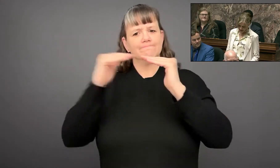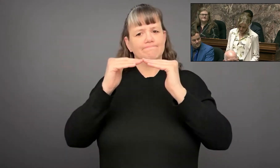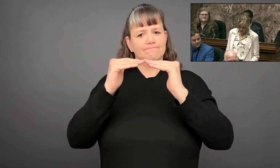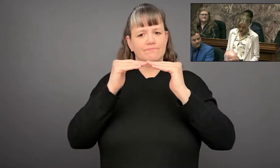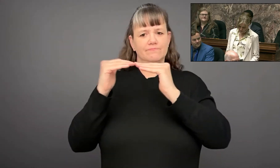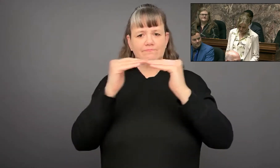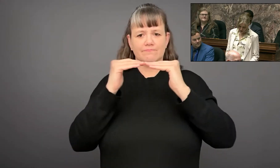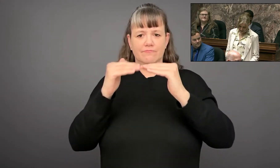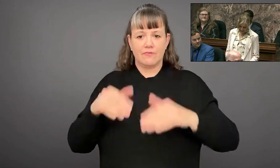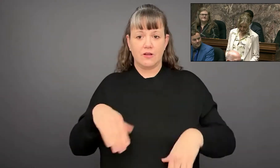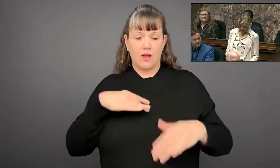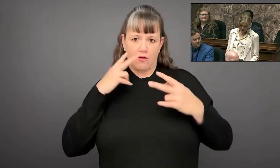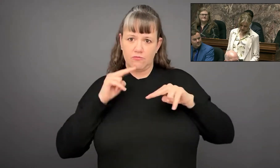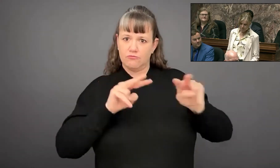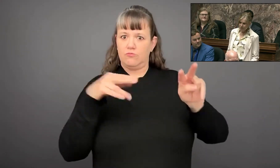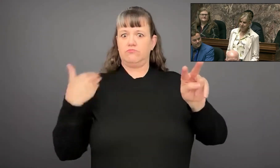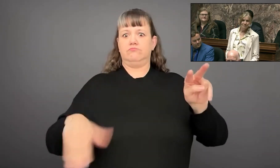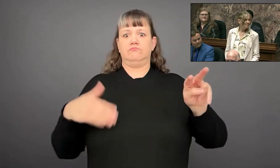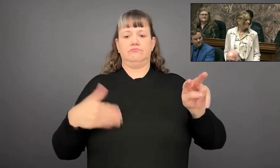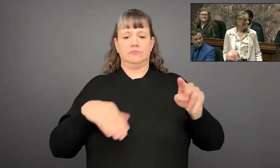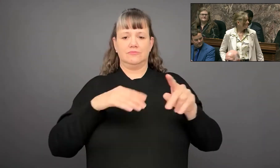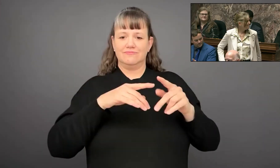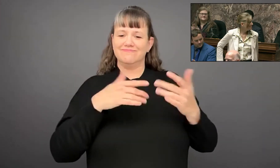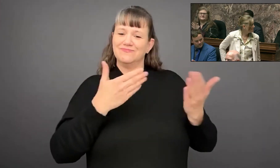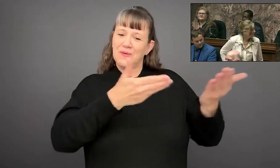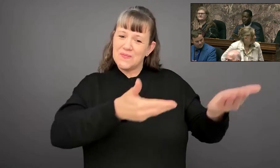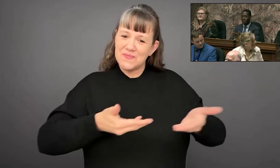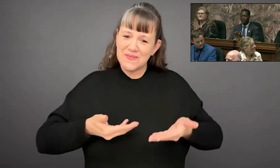welcome Honourable Mr. Egan and Samboon.